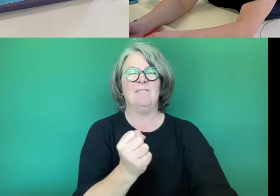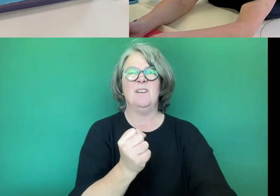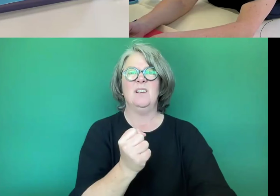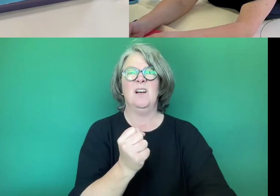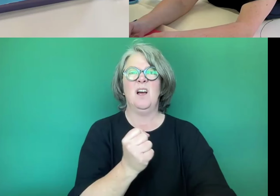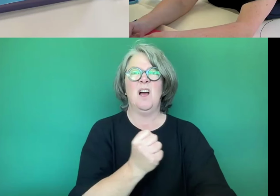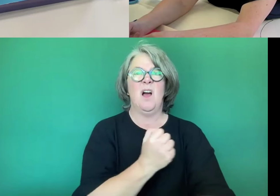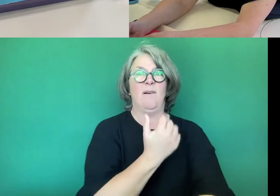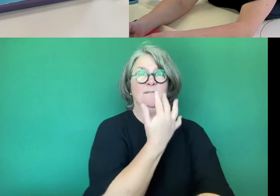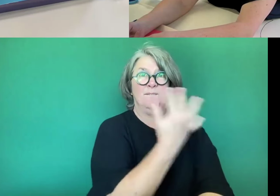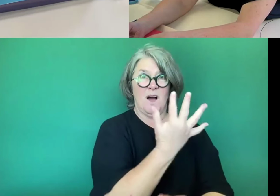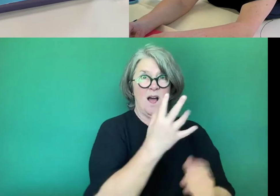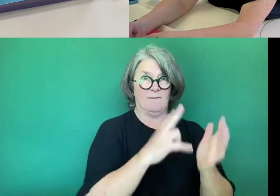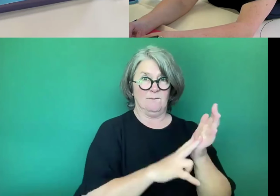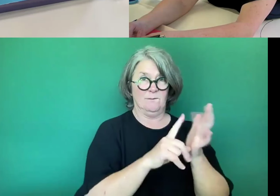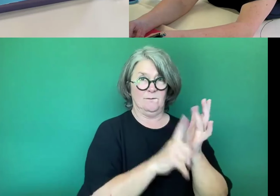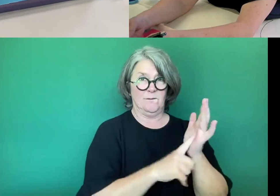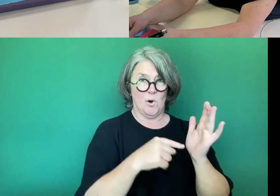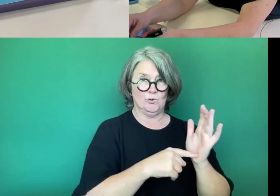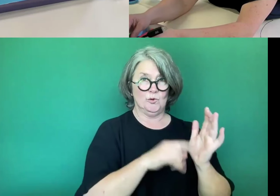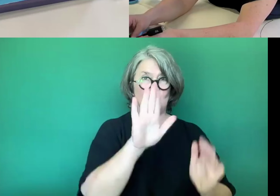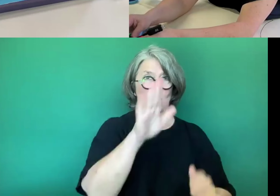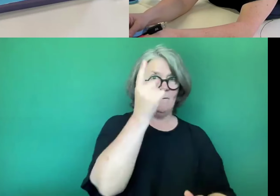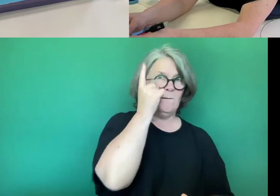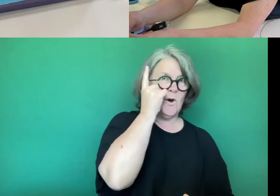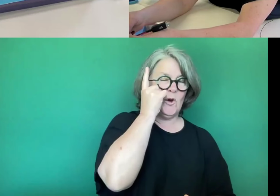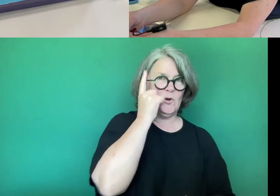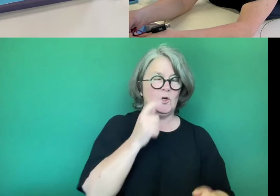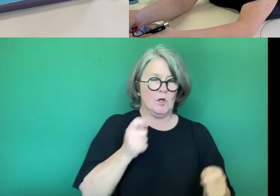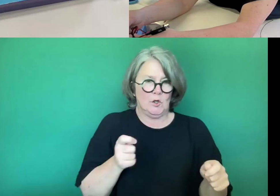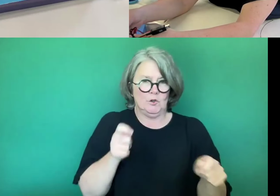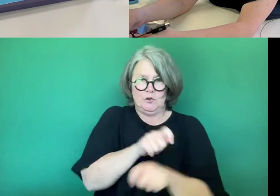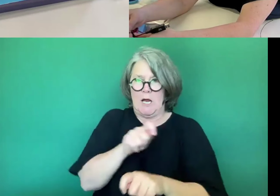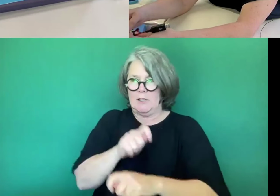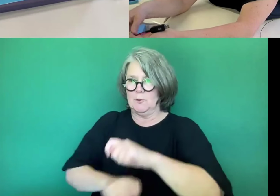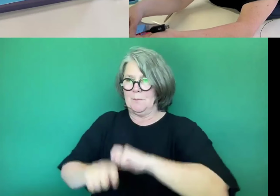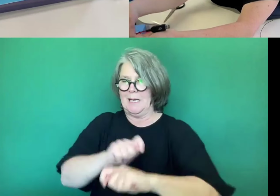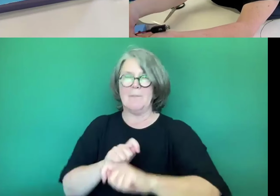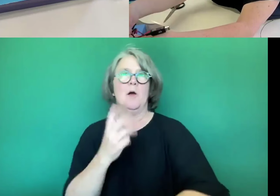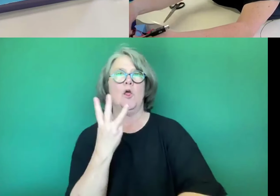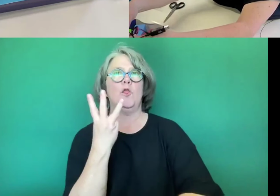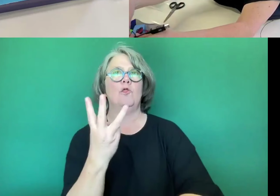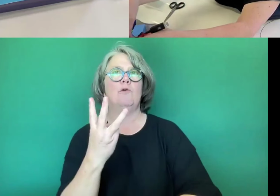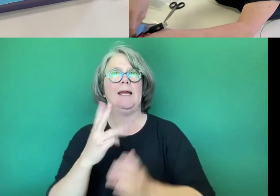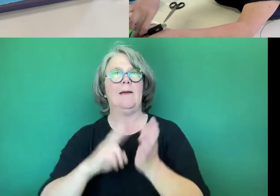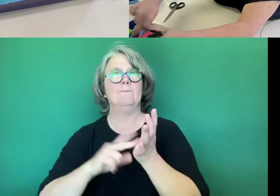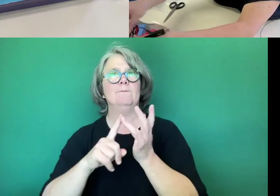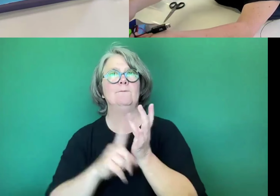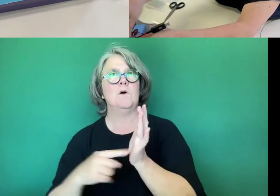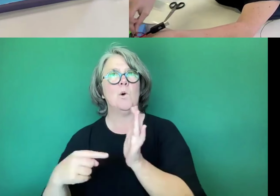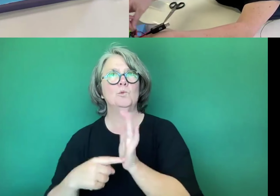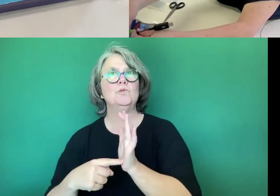is what we want to use for the components that we've got. And that's actually really handy.